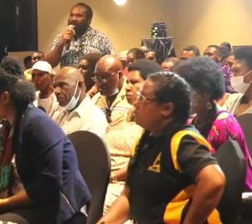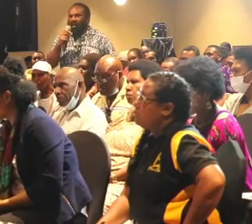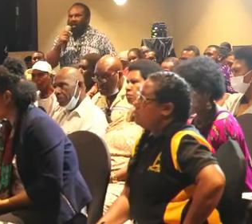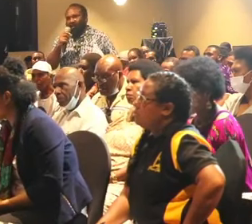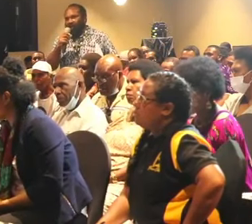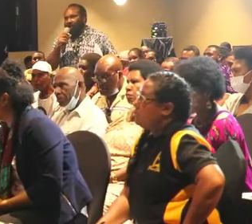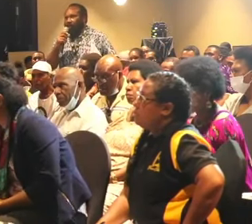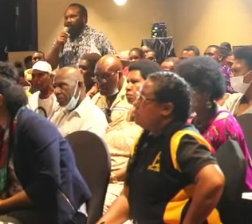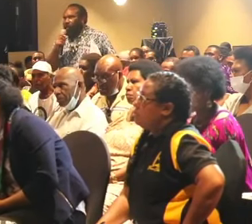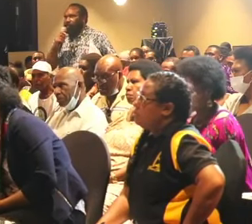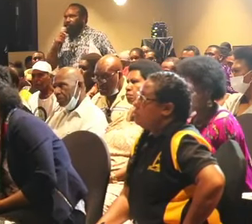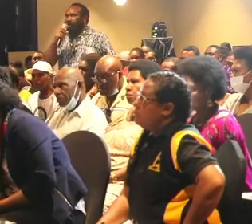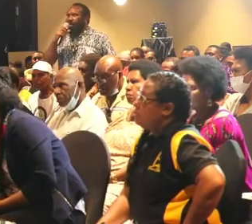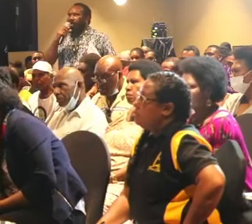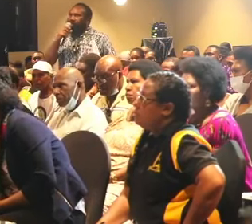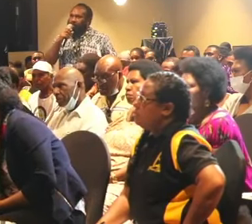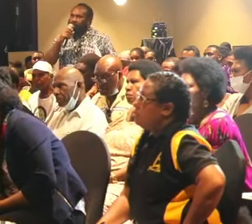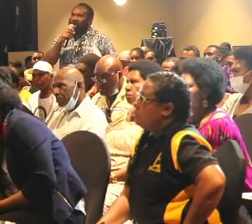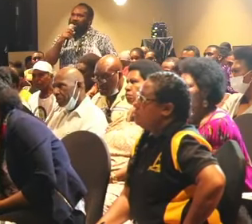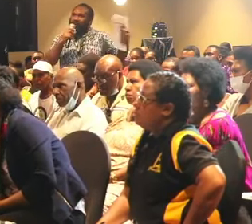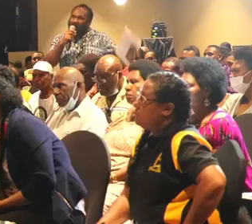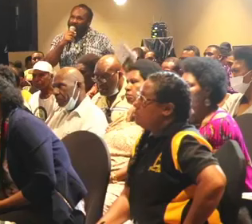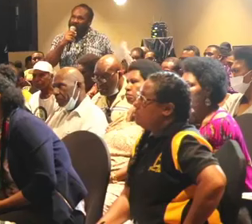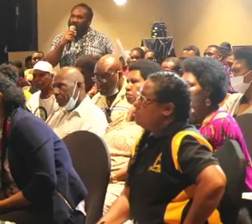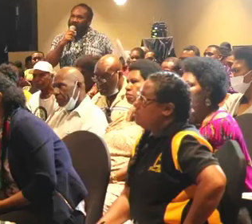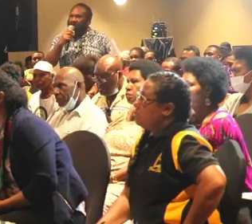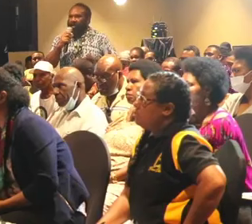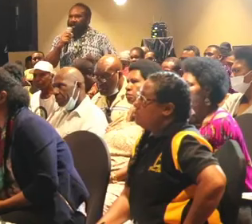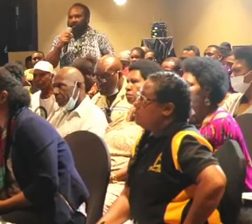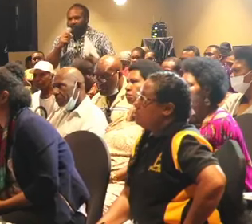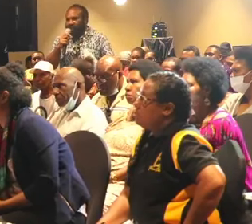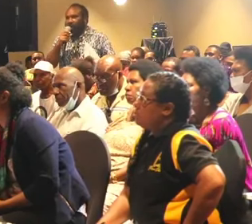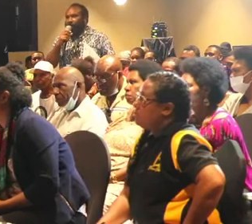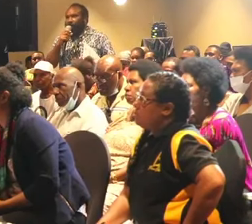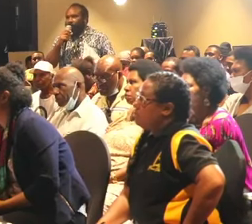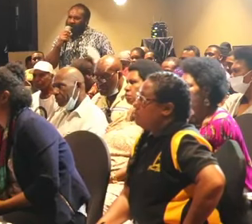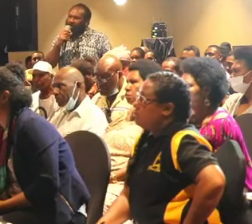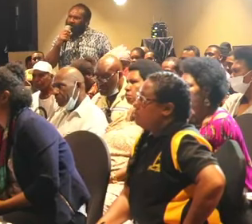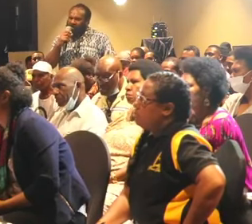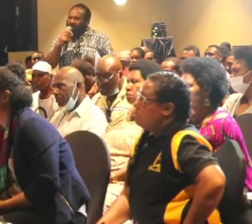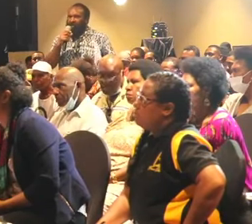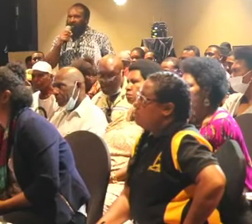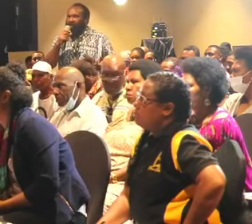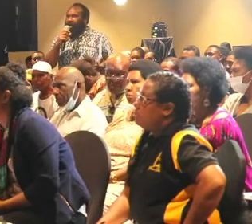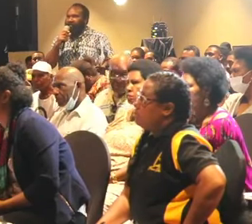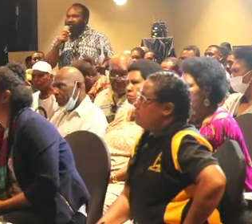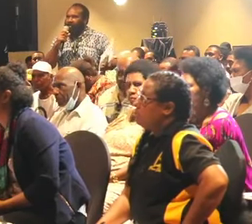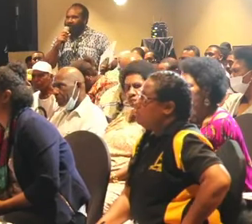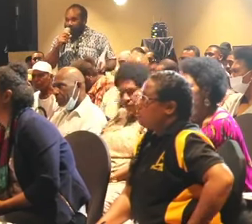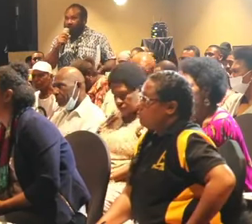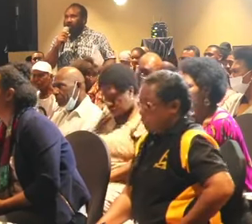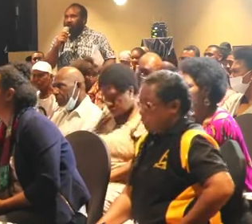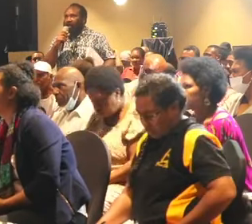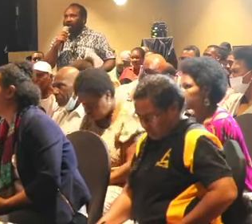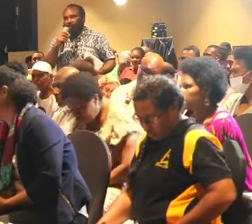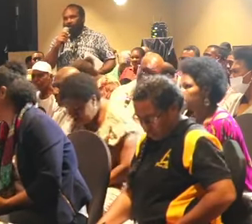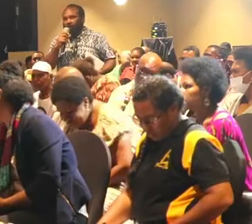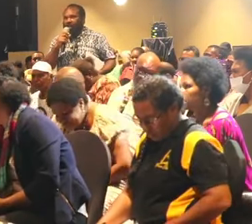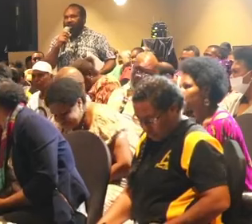understanding, in up some kind way you play can help me pa lo plus line. Because sister lo most be me and first time blow me lo come so me file no me